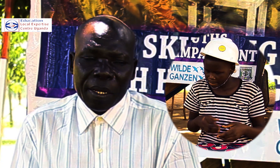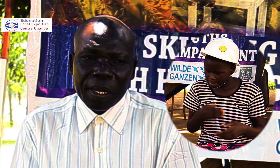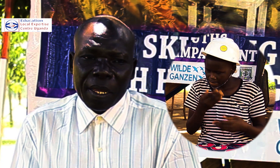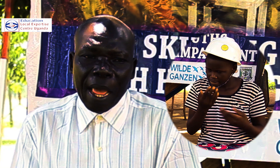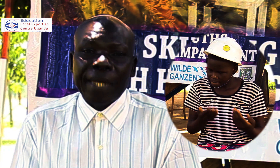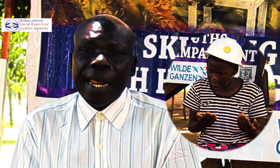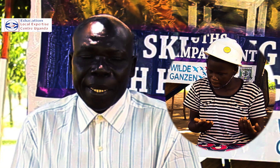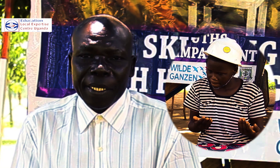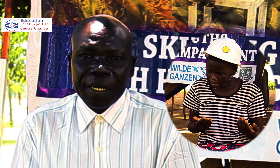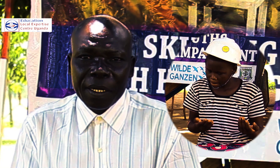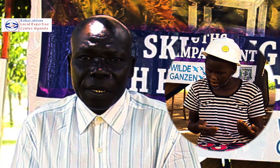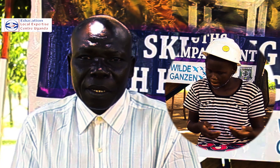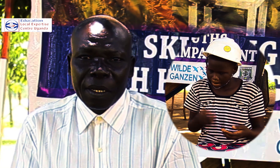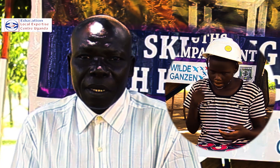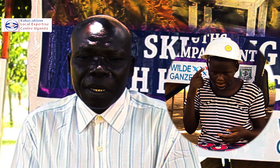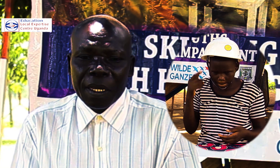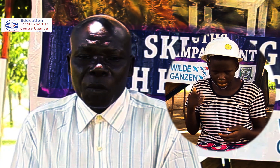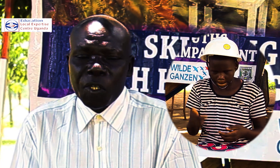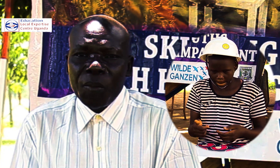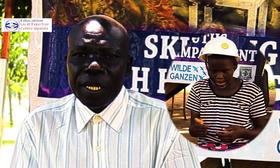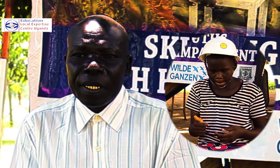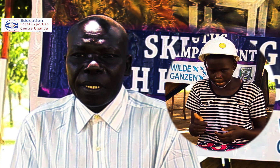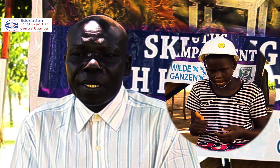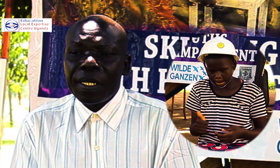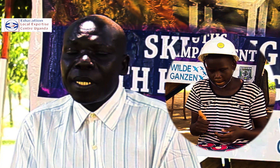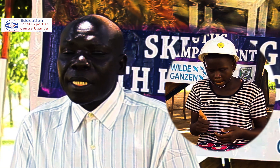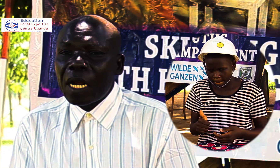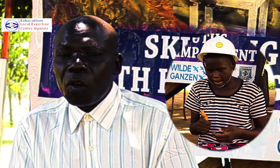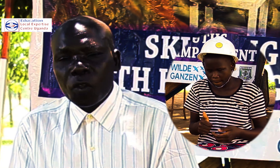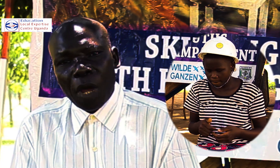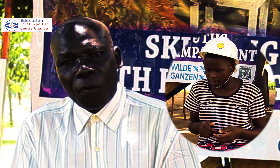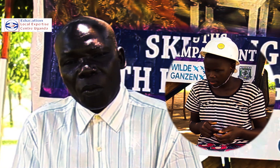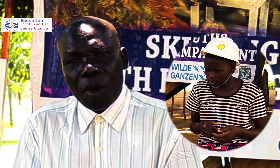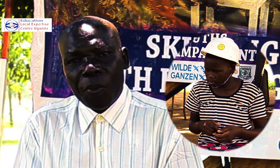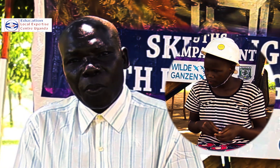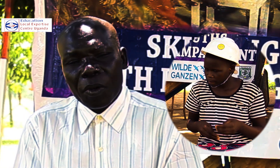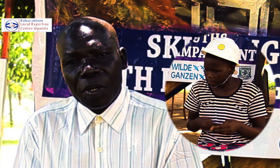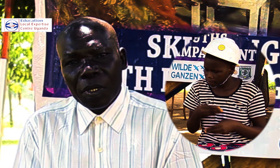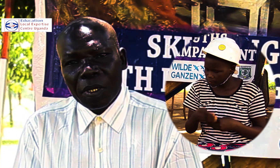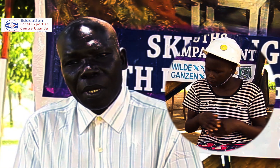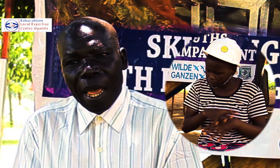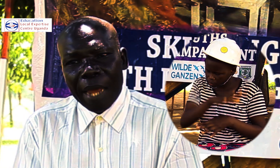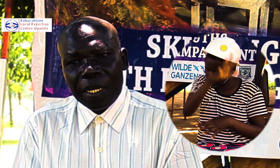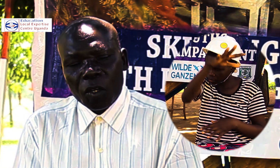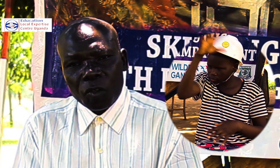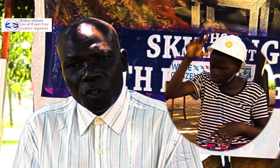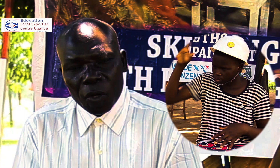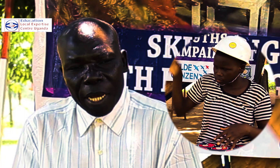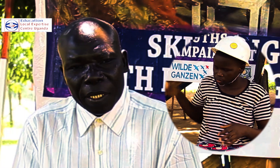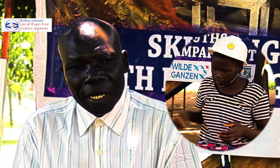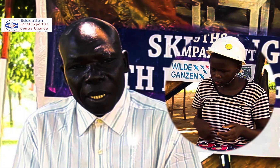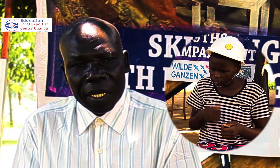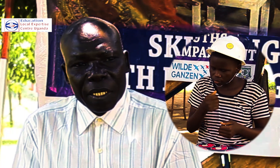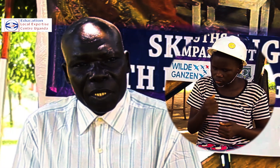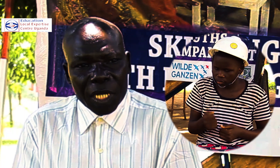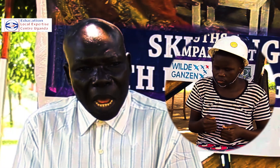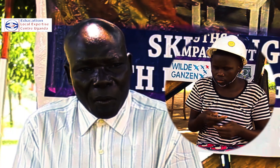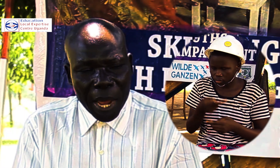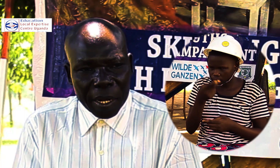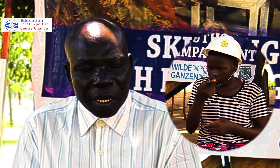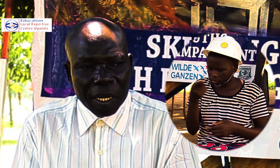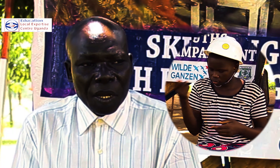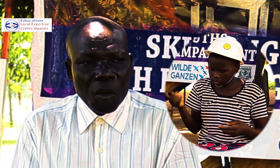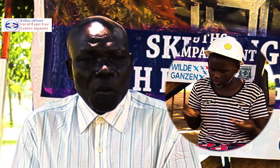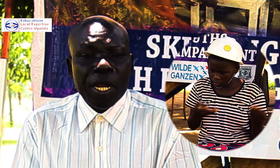one are talented, which means it can also attract more people, and it also so that this